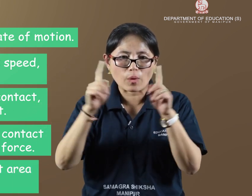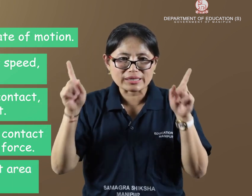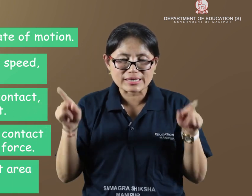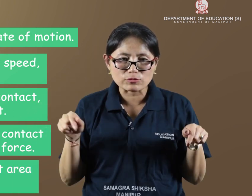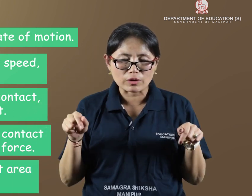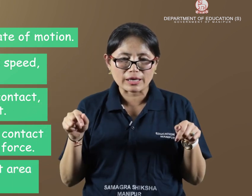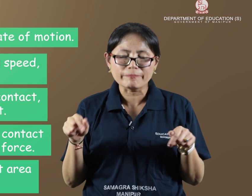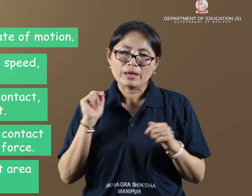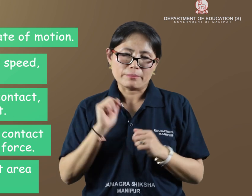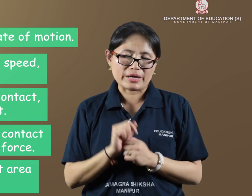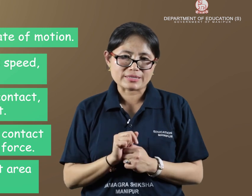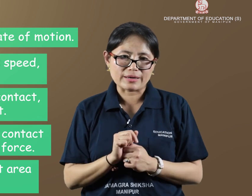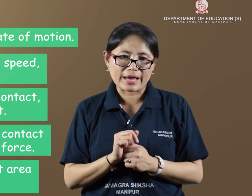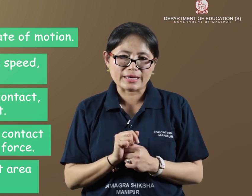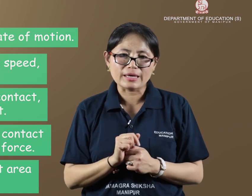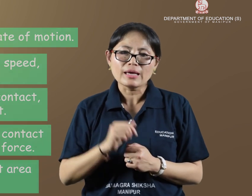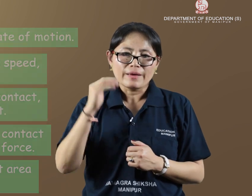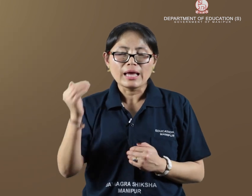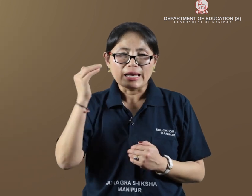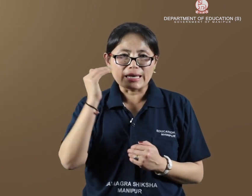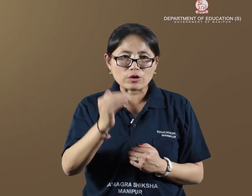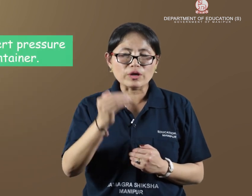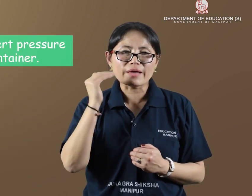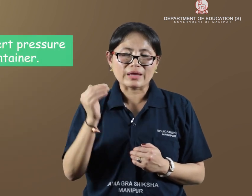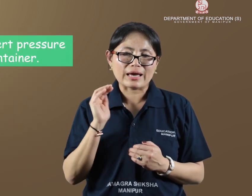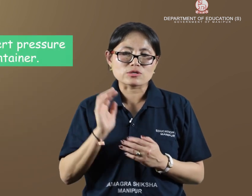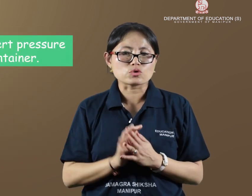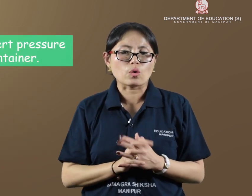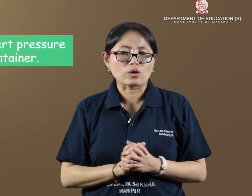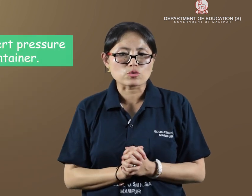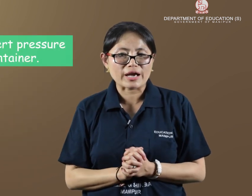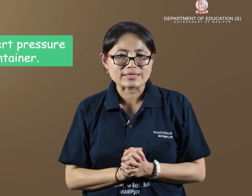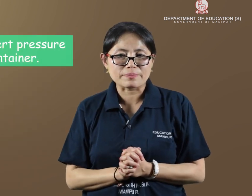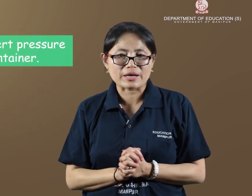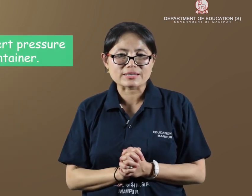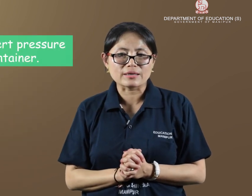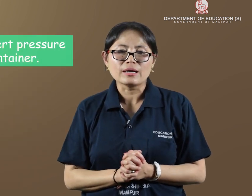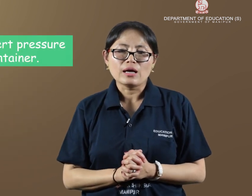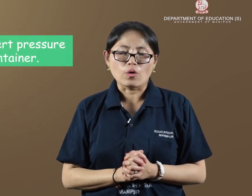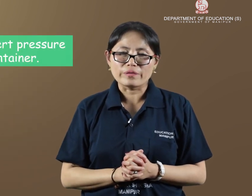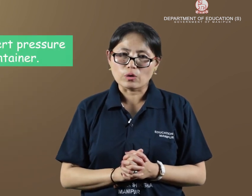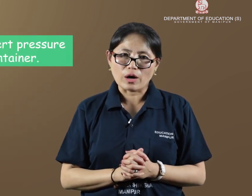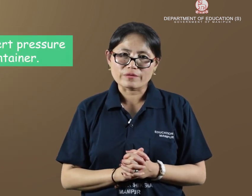quantity em thoki pressure hai hi liquid and gas su also exert pressure on the wall of the